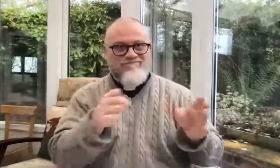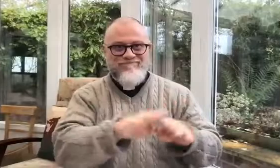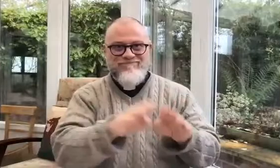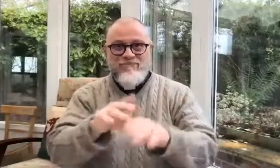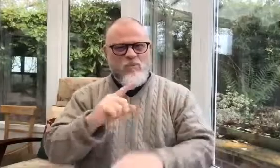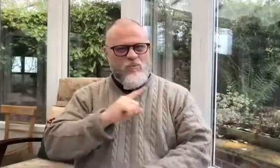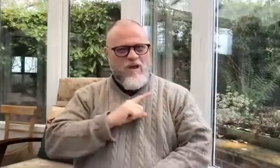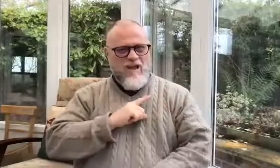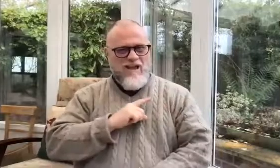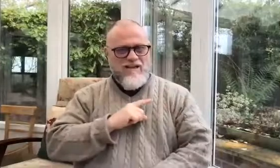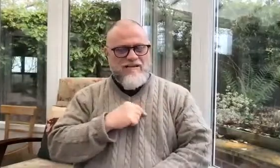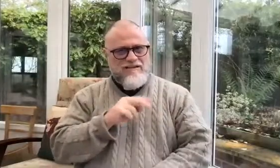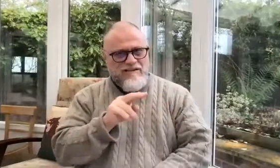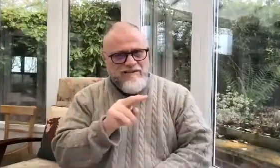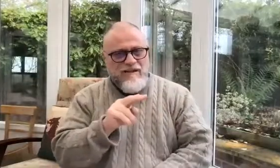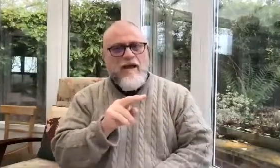their health.